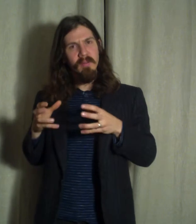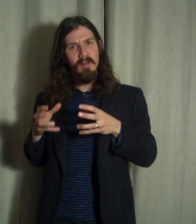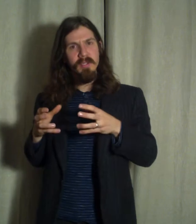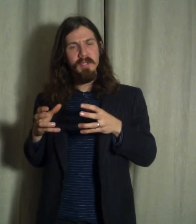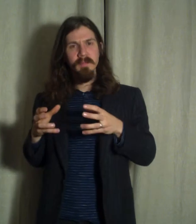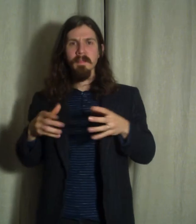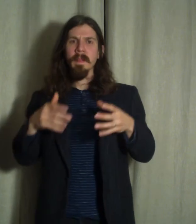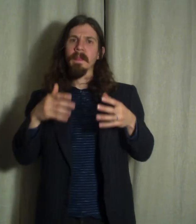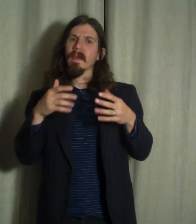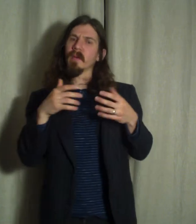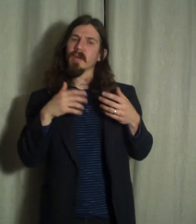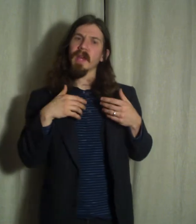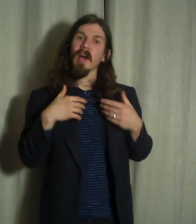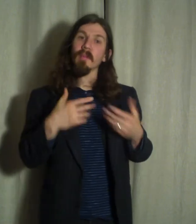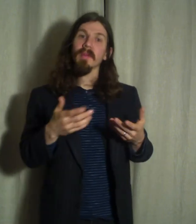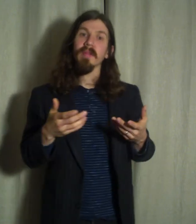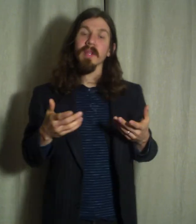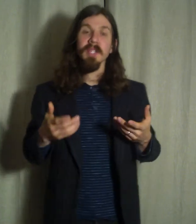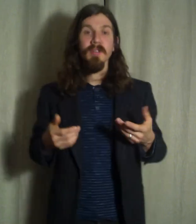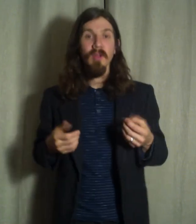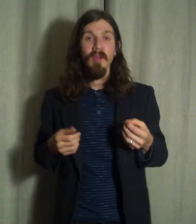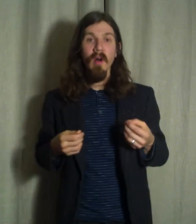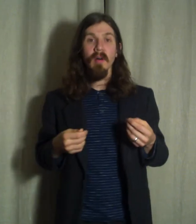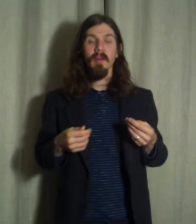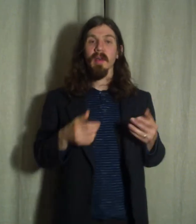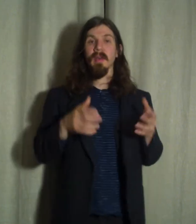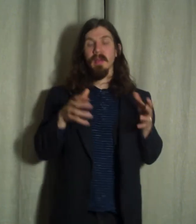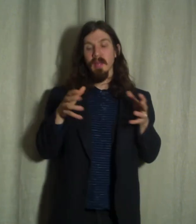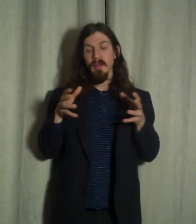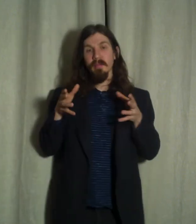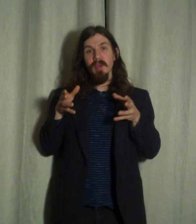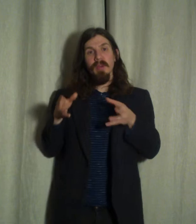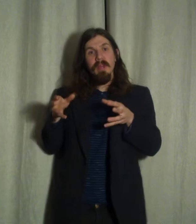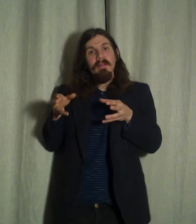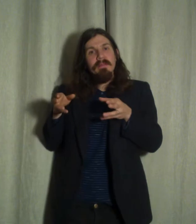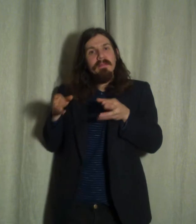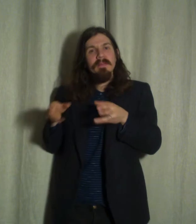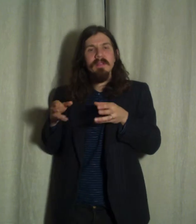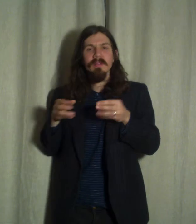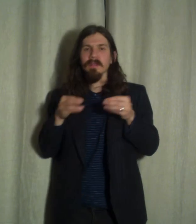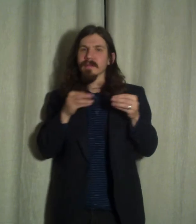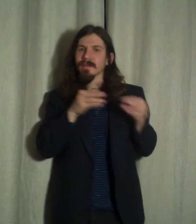verse, and we can help the listener along by imbuing certain